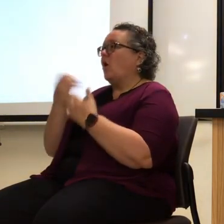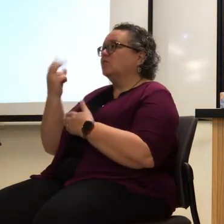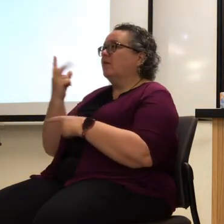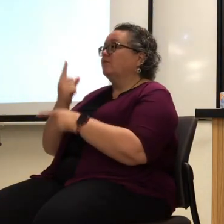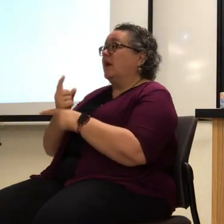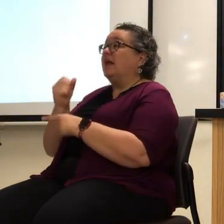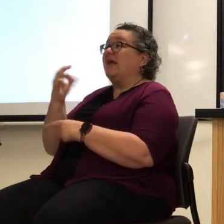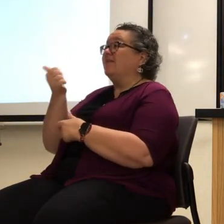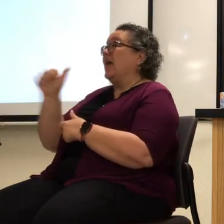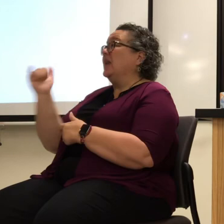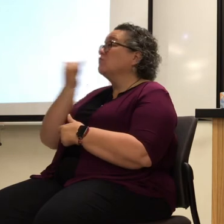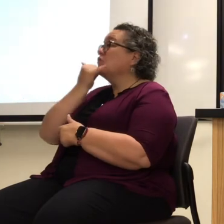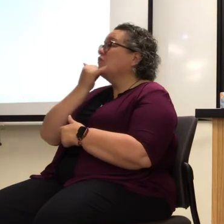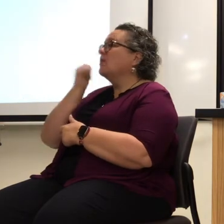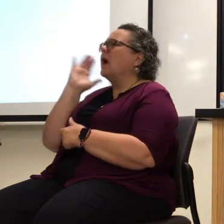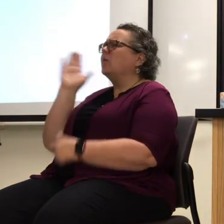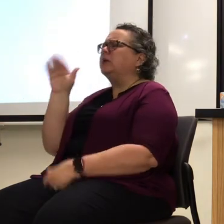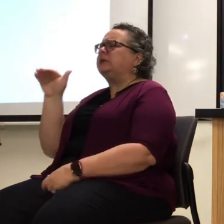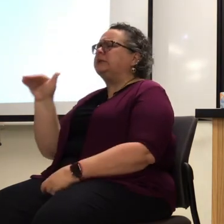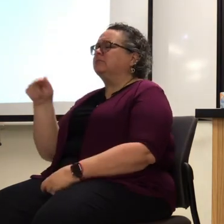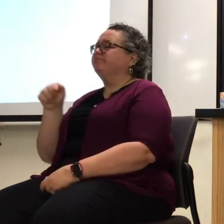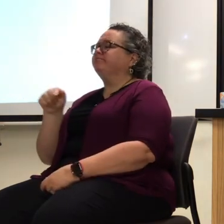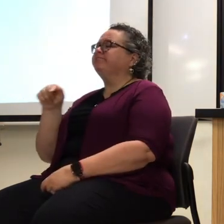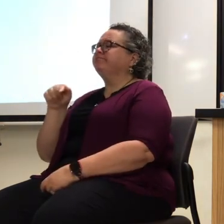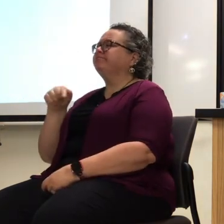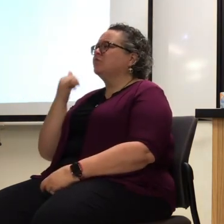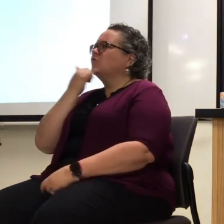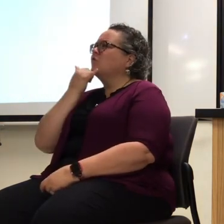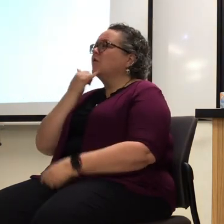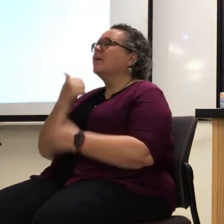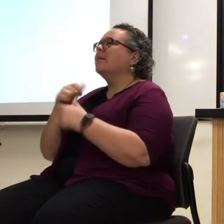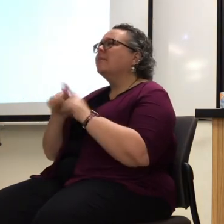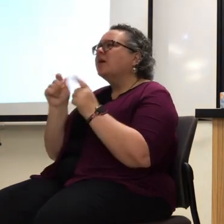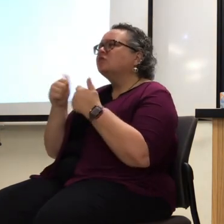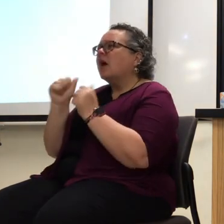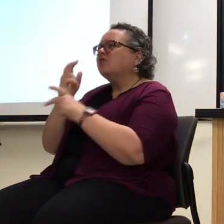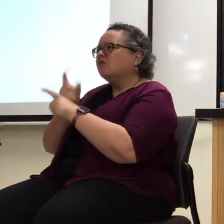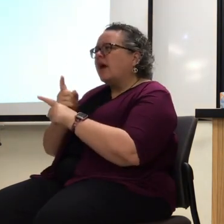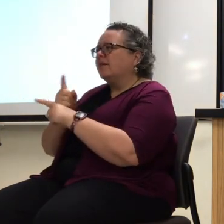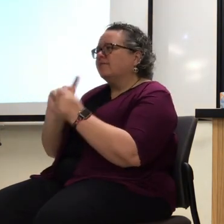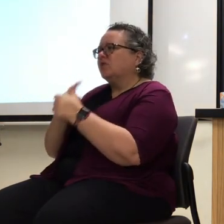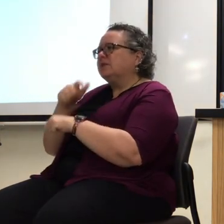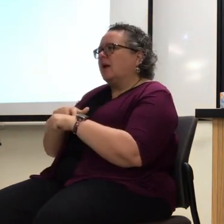are incorrect, well, I'll just kind of have you do those over, but try to be right the first time.